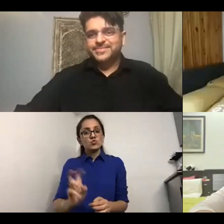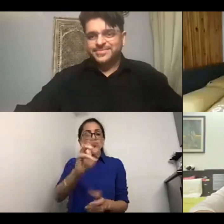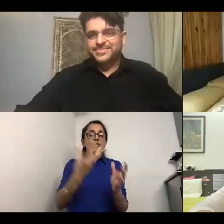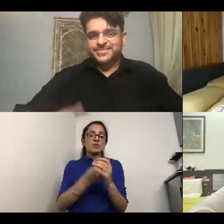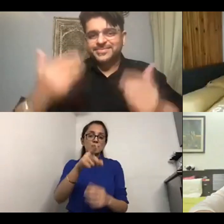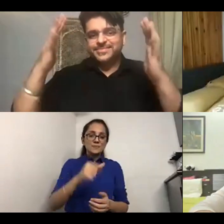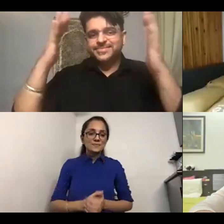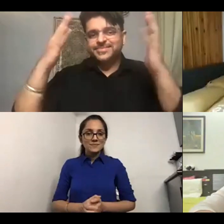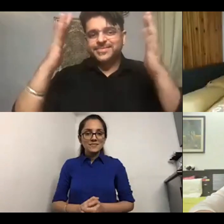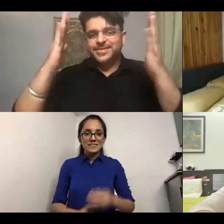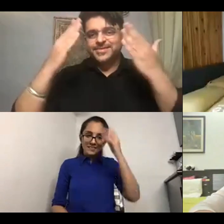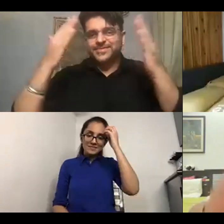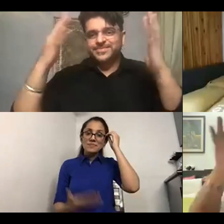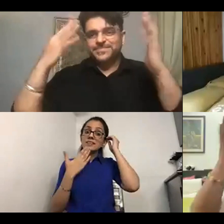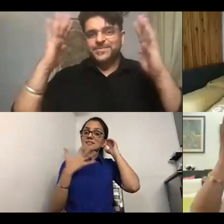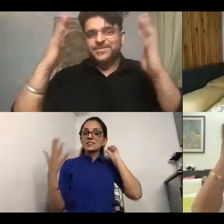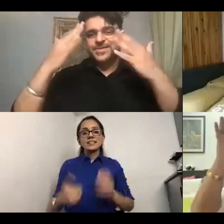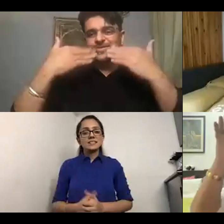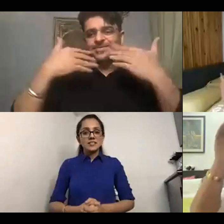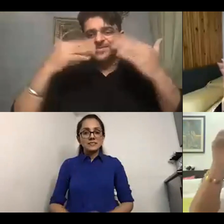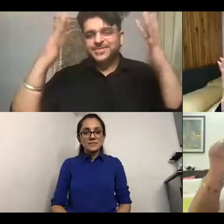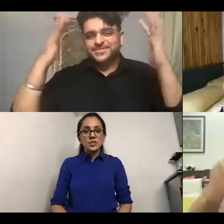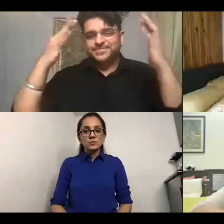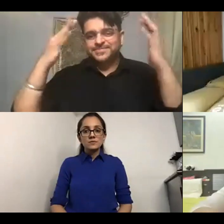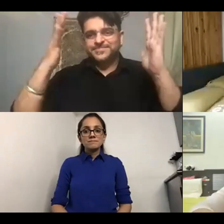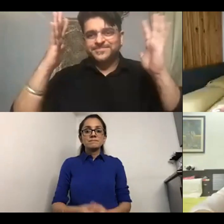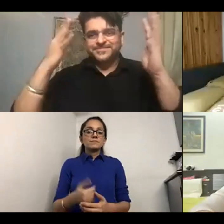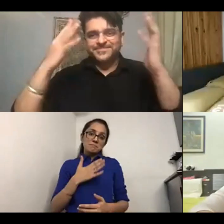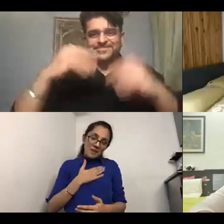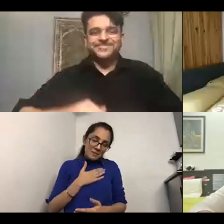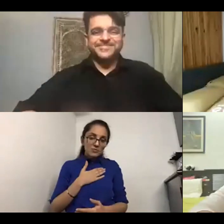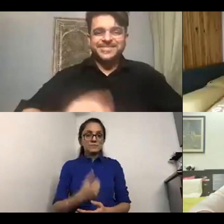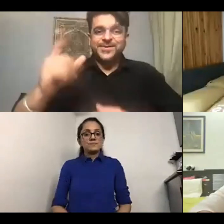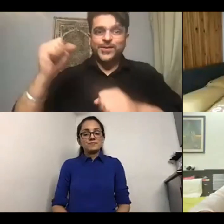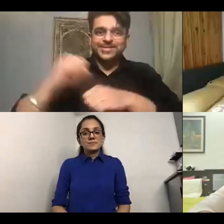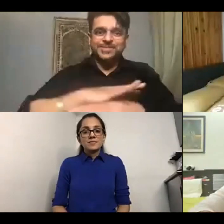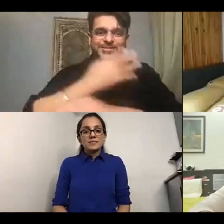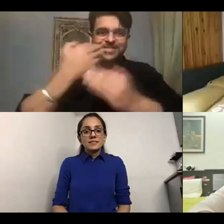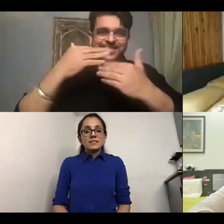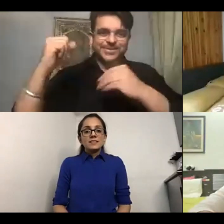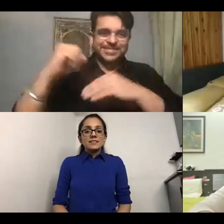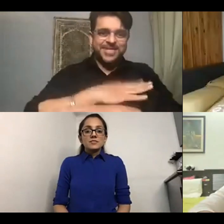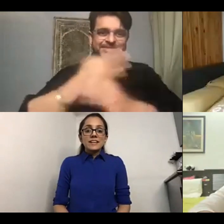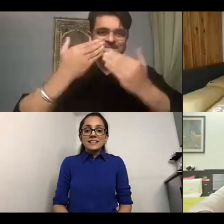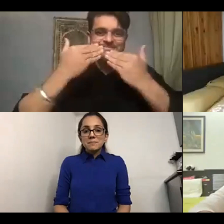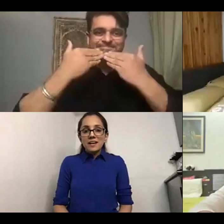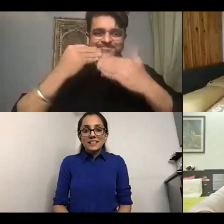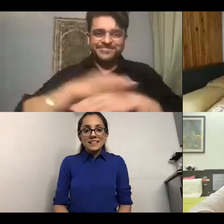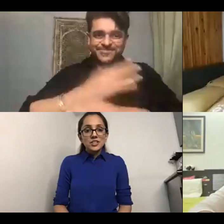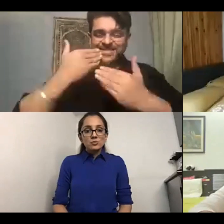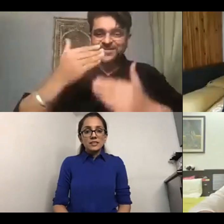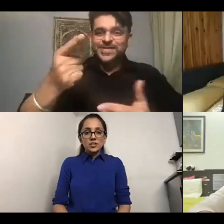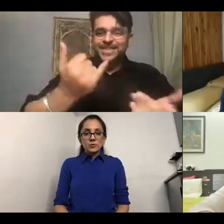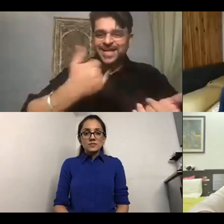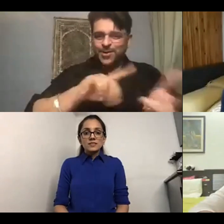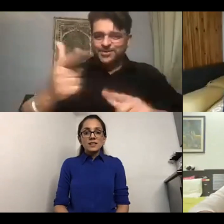you. Thanks a lot. Great. My pleasure also. Thank you. Thanks a lot. Very inspiring. Thank